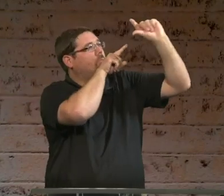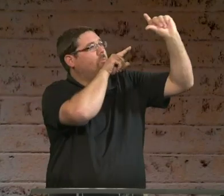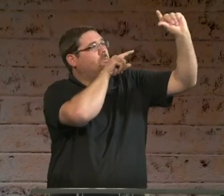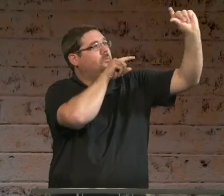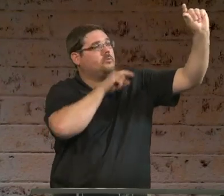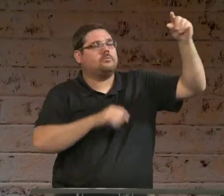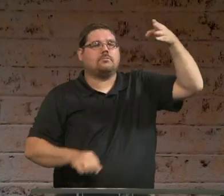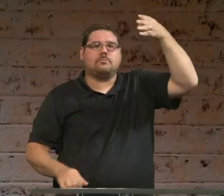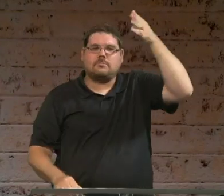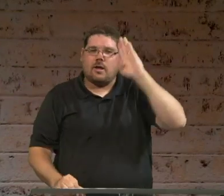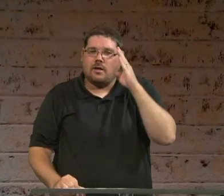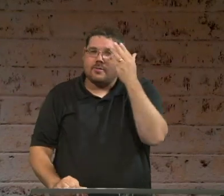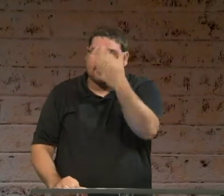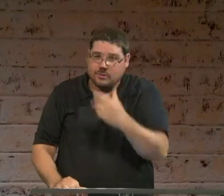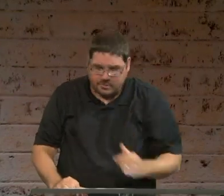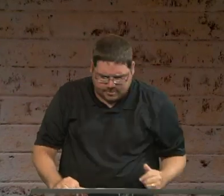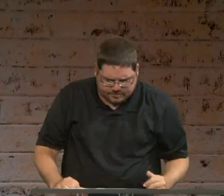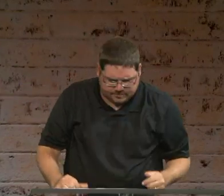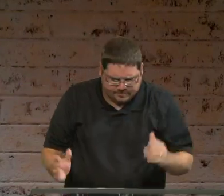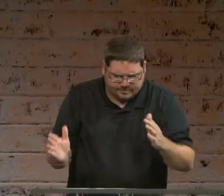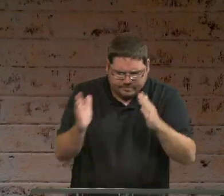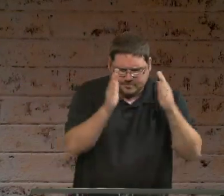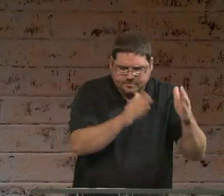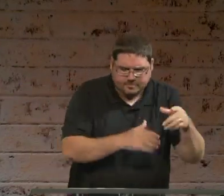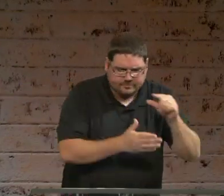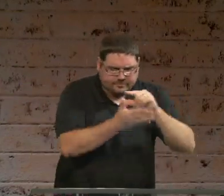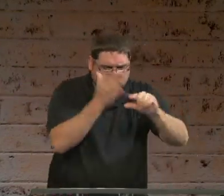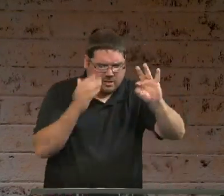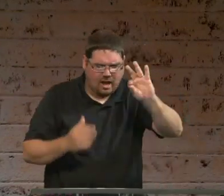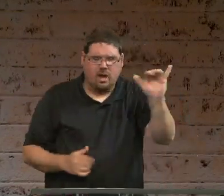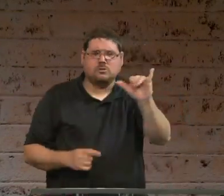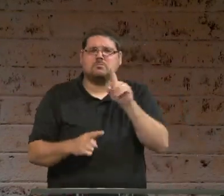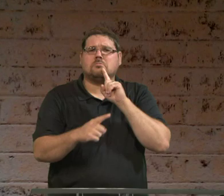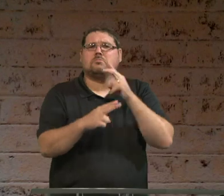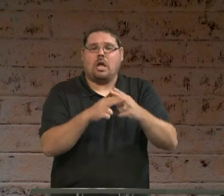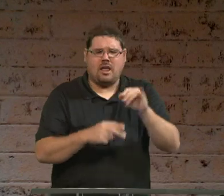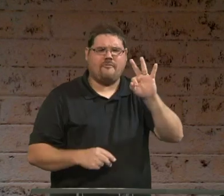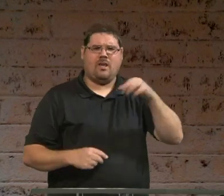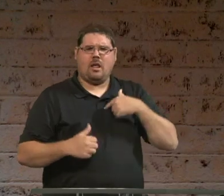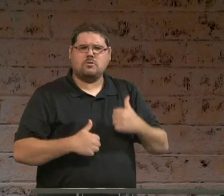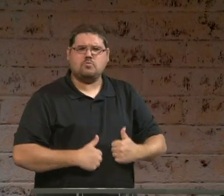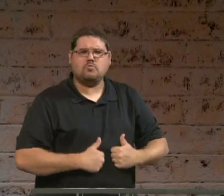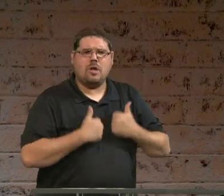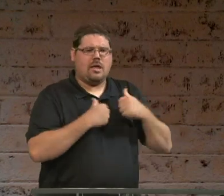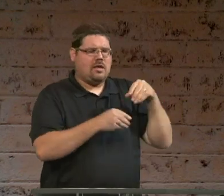sun in the early morning, it's like those rays lead us right to God. Well, we know that God is there.